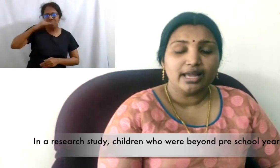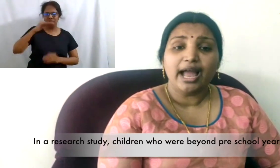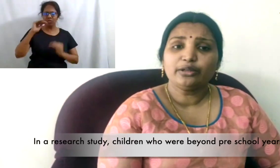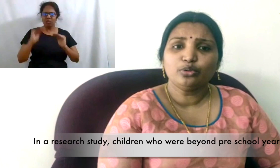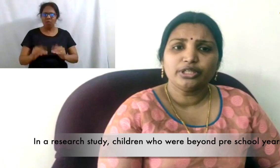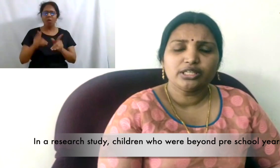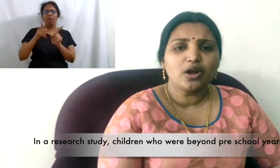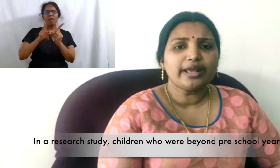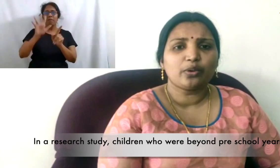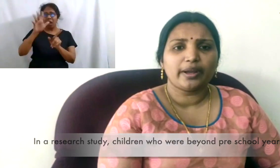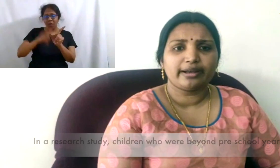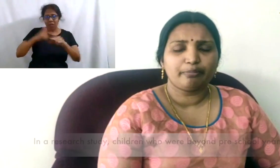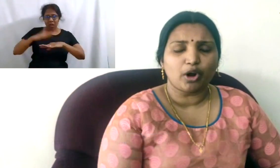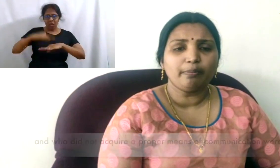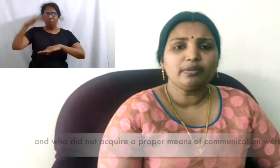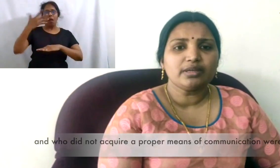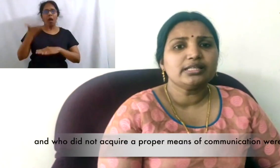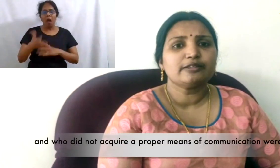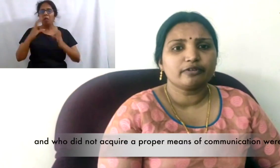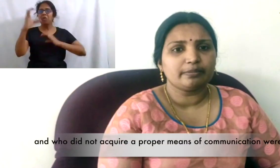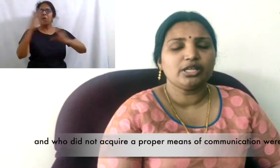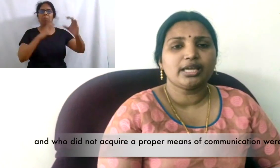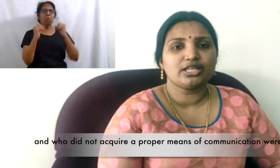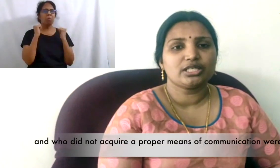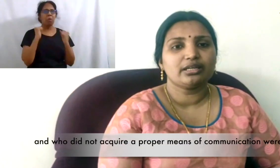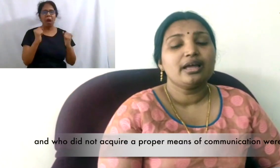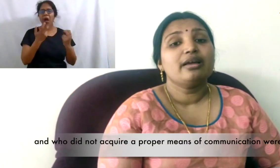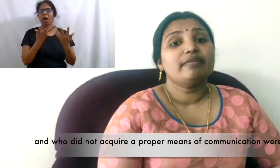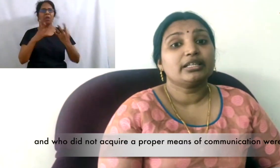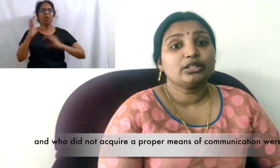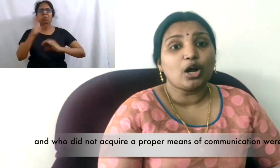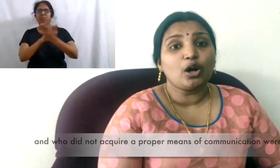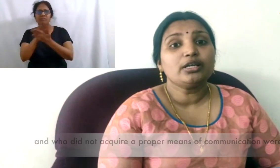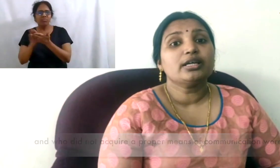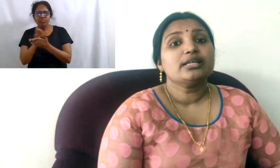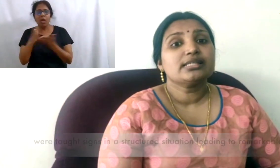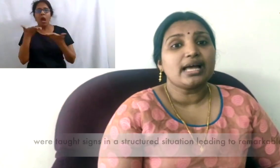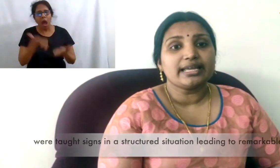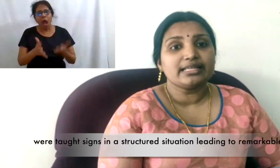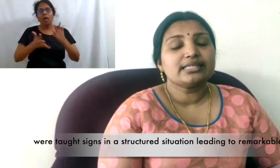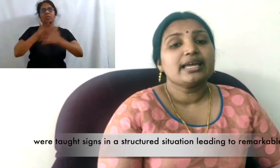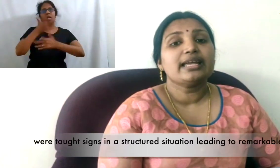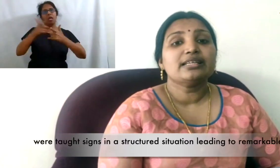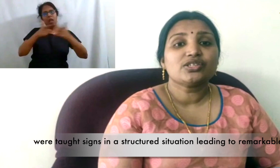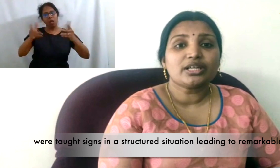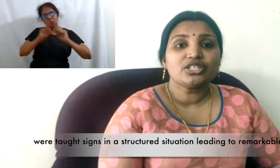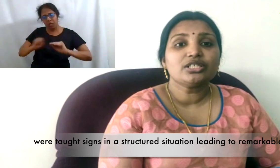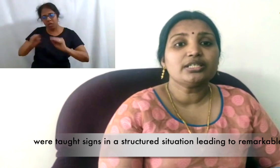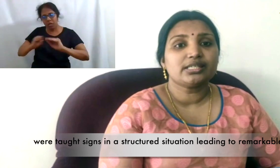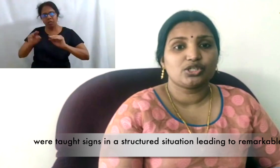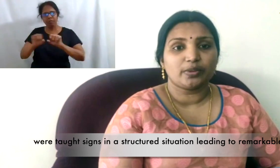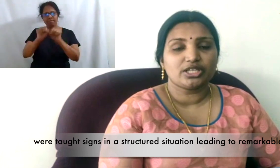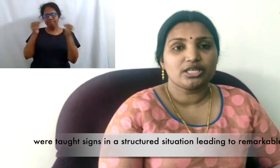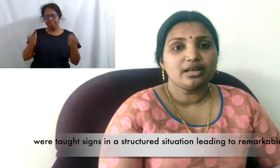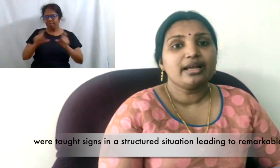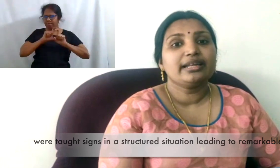and who did not acquire a proper means of communication were taught signs in a structured situation, leading